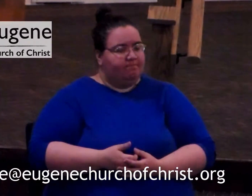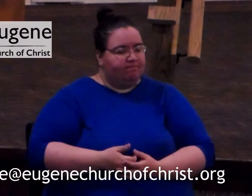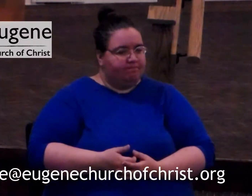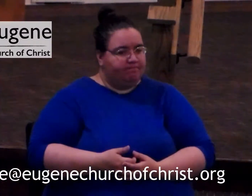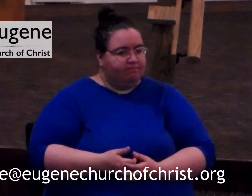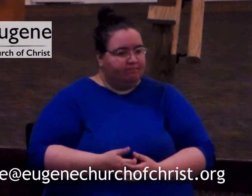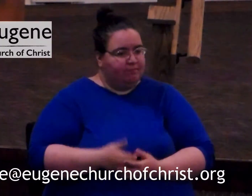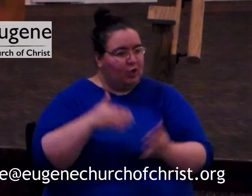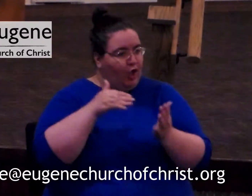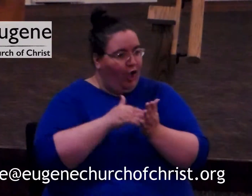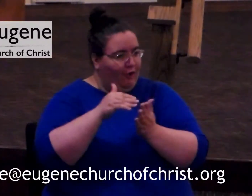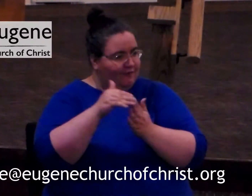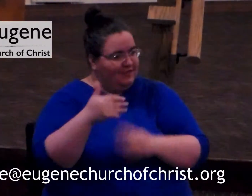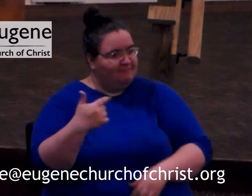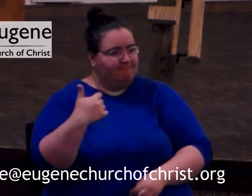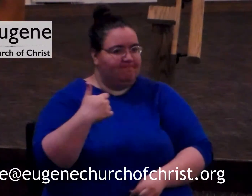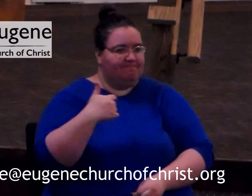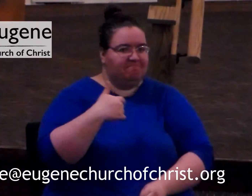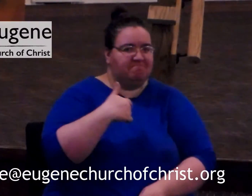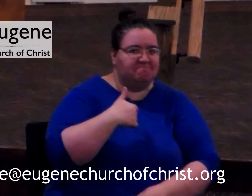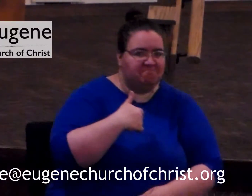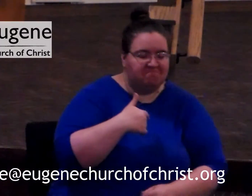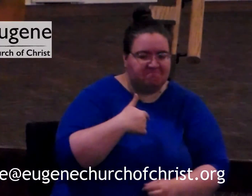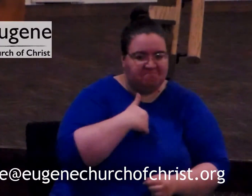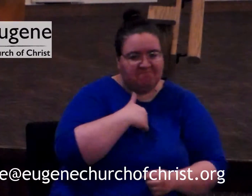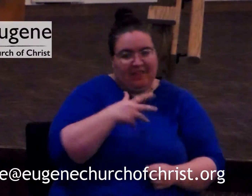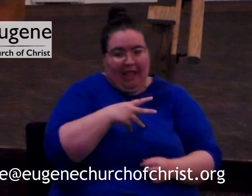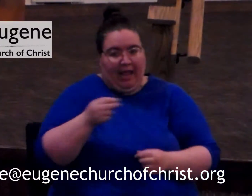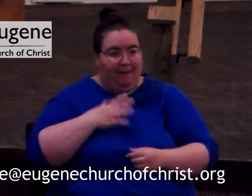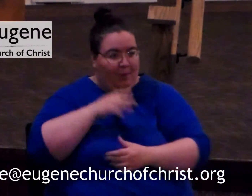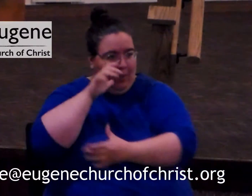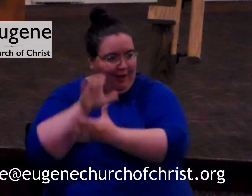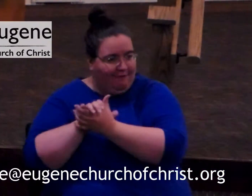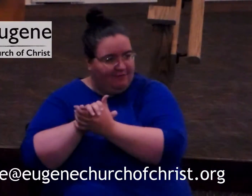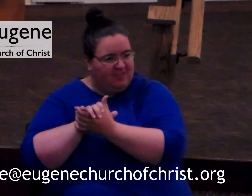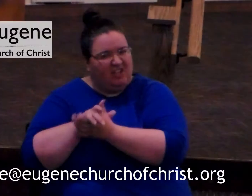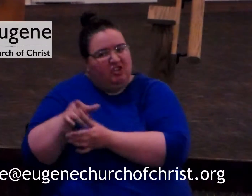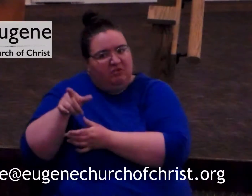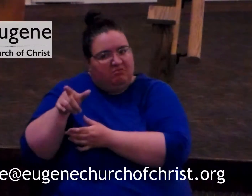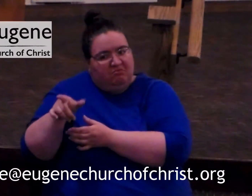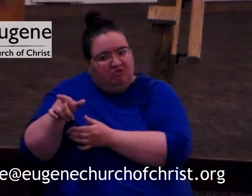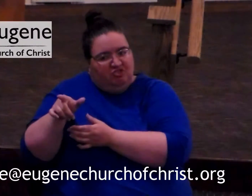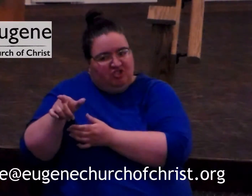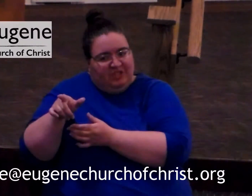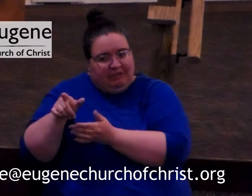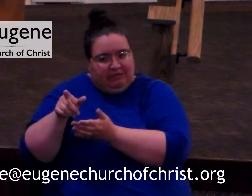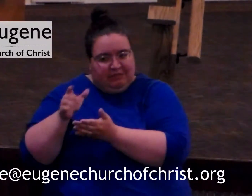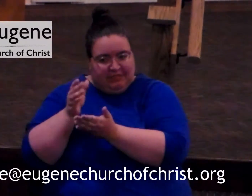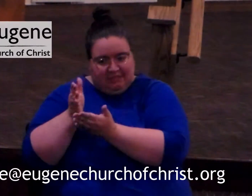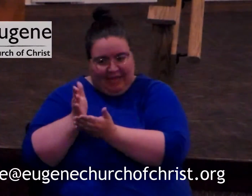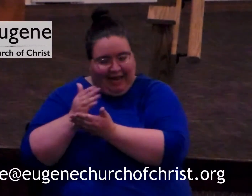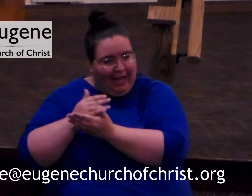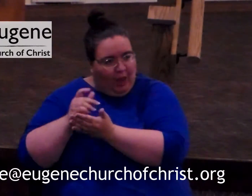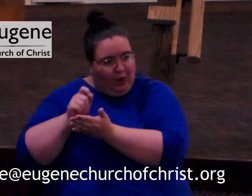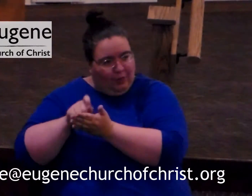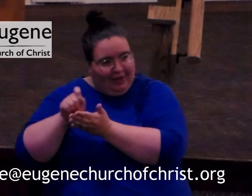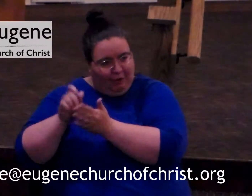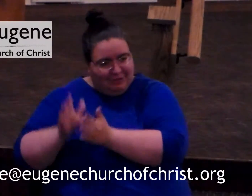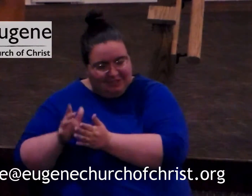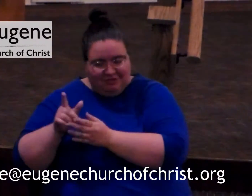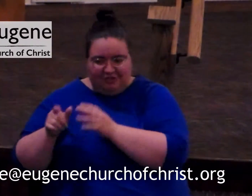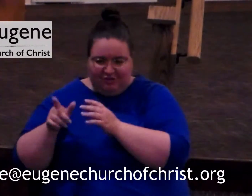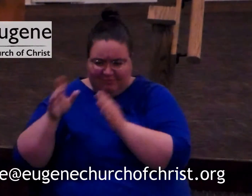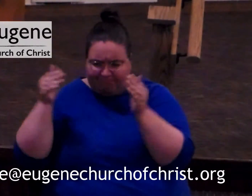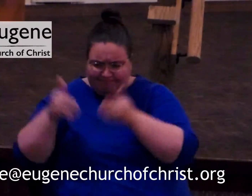the man in the house, and I think my wife probably does some too because she's an accountant, occasionally looking at things that we buy or spend money on and think, are we